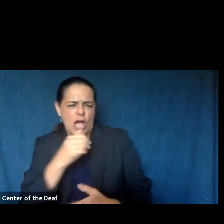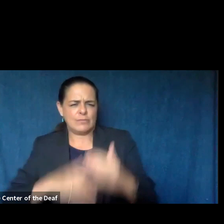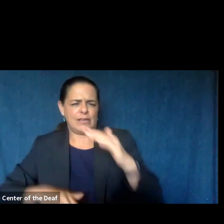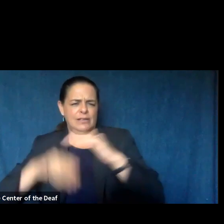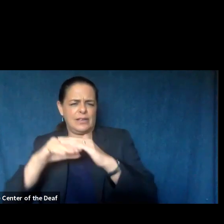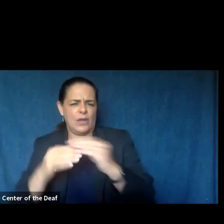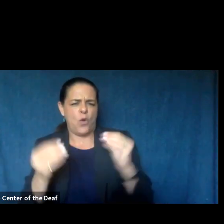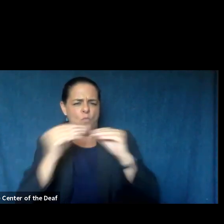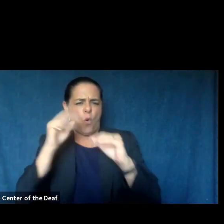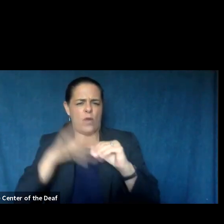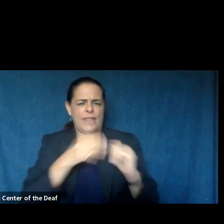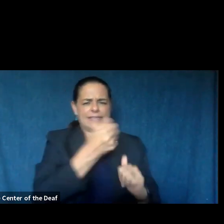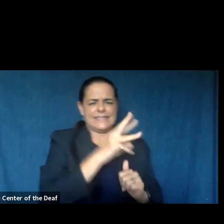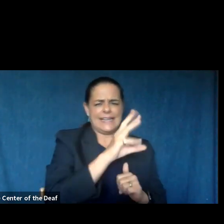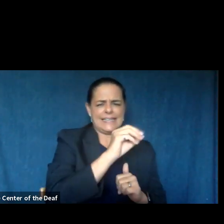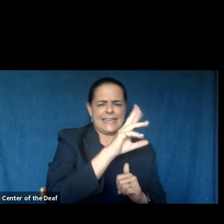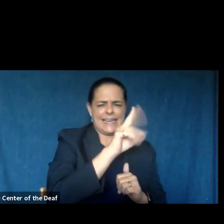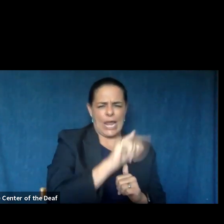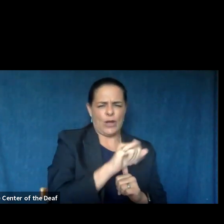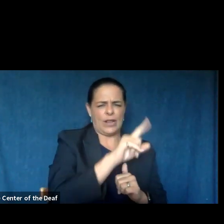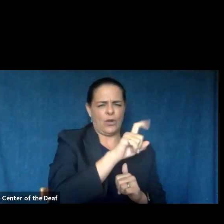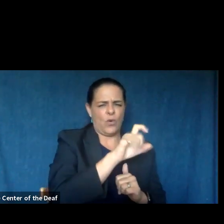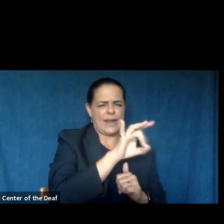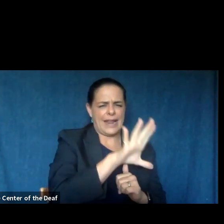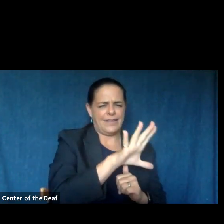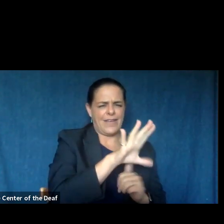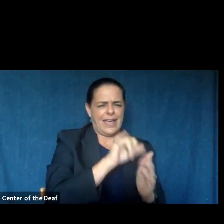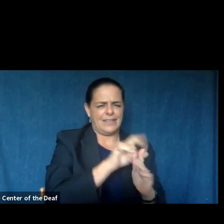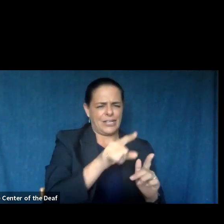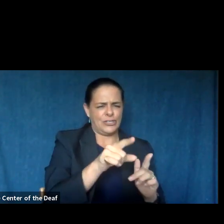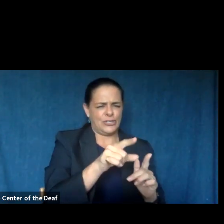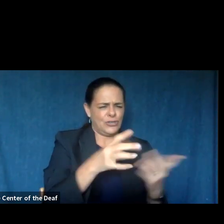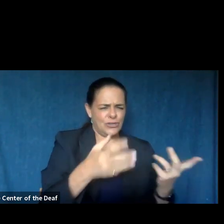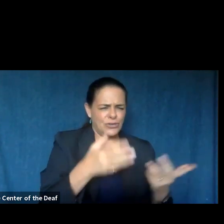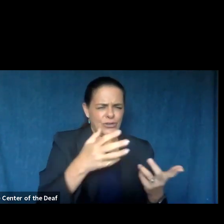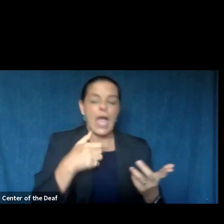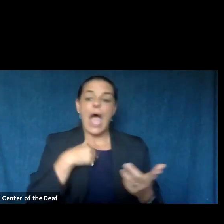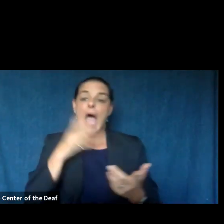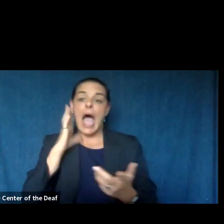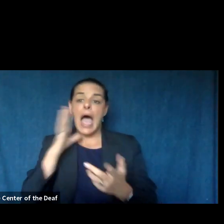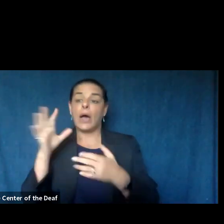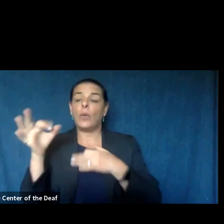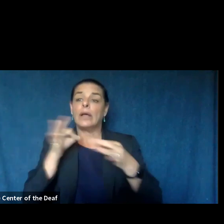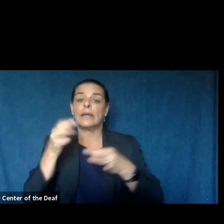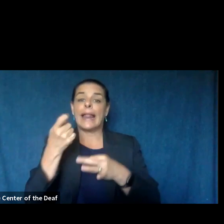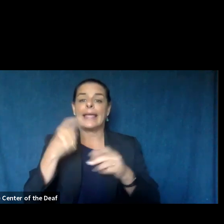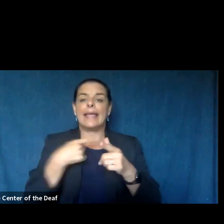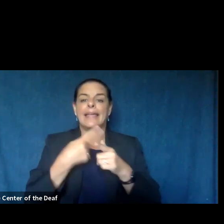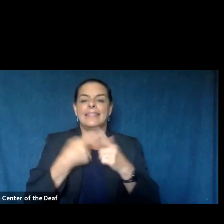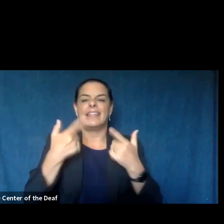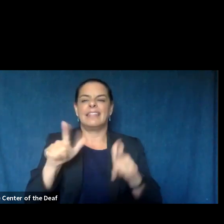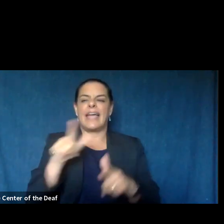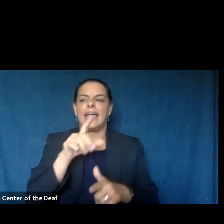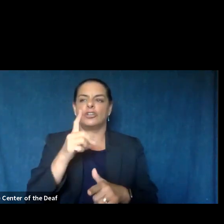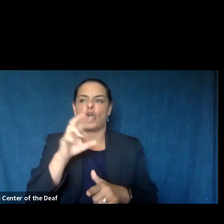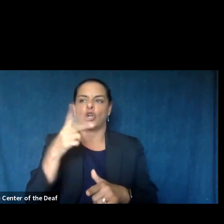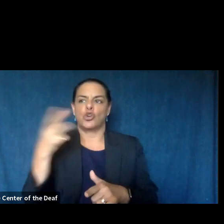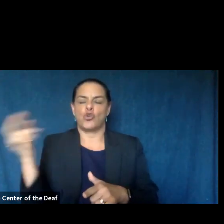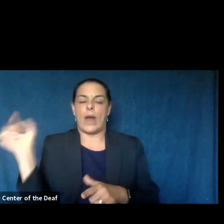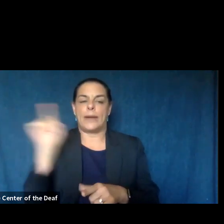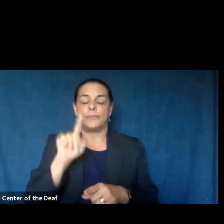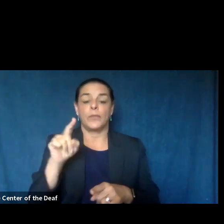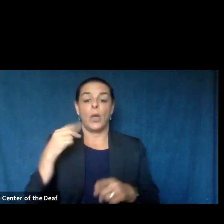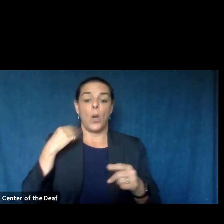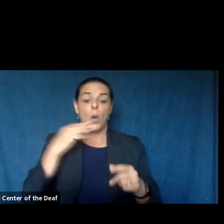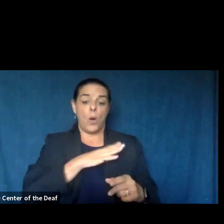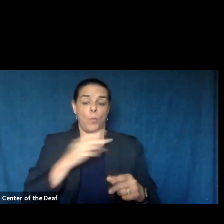than the 16-county region peak that you all have reported? I'll talk a little bit about it and then let Dr. Gray slide in. So the Board of Health looks at our benchmark data,